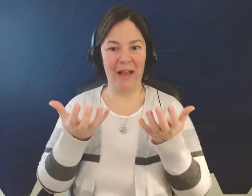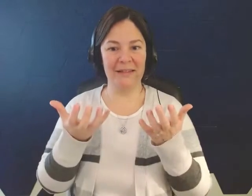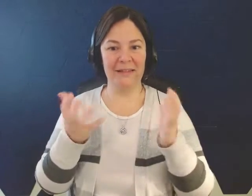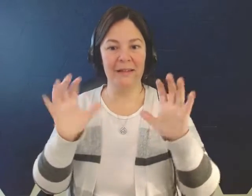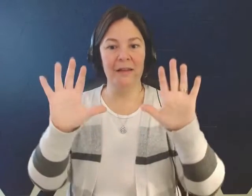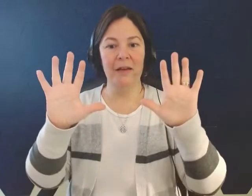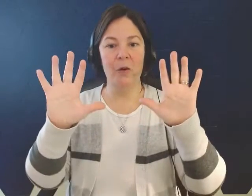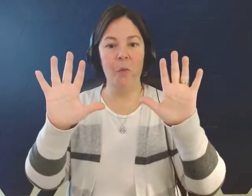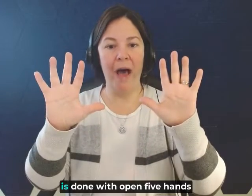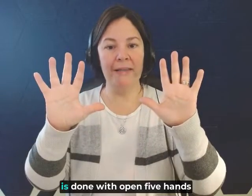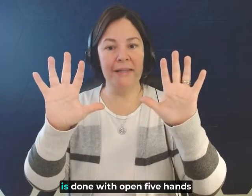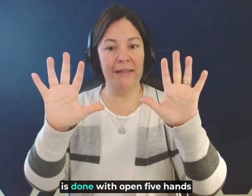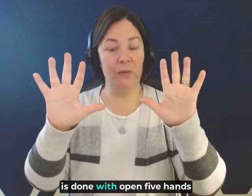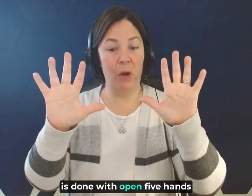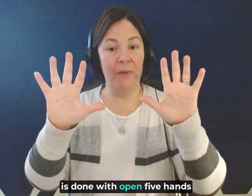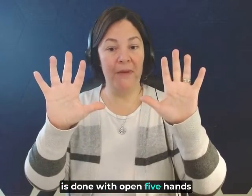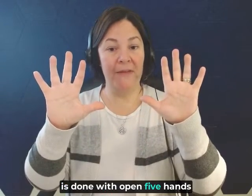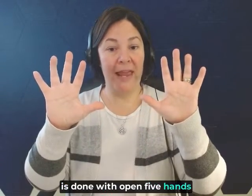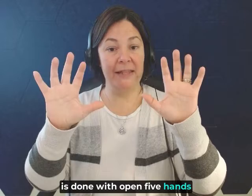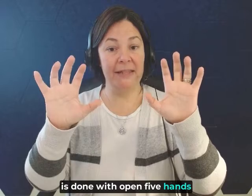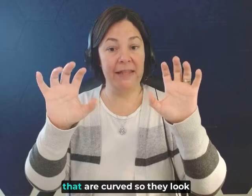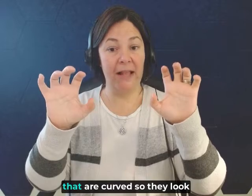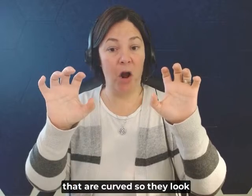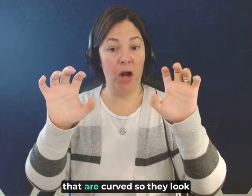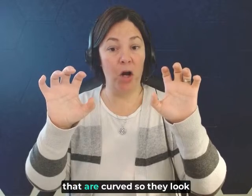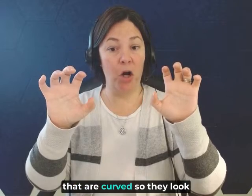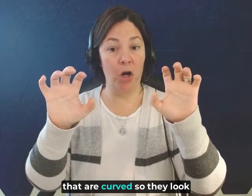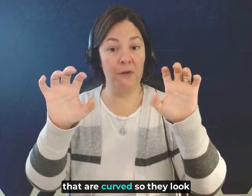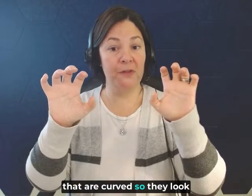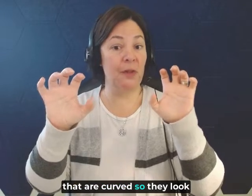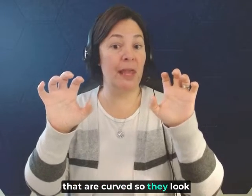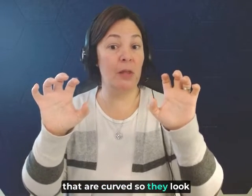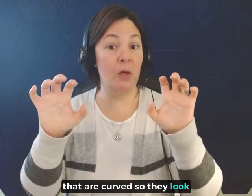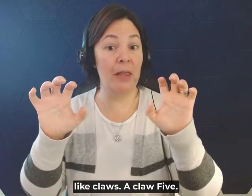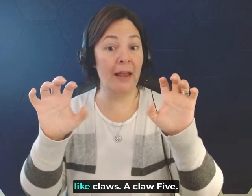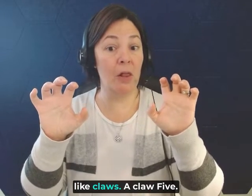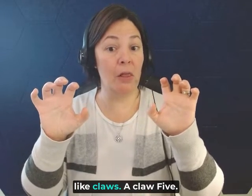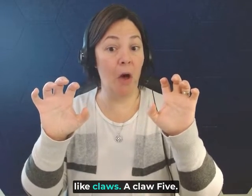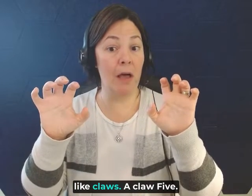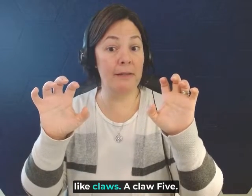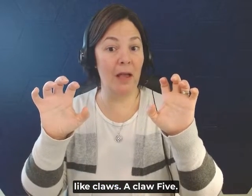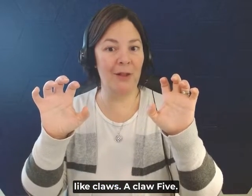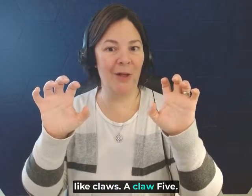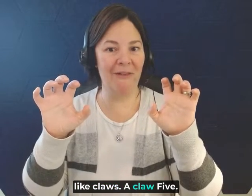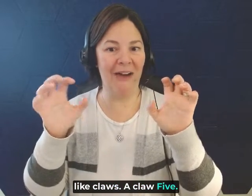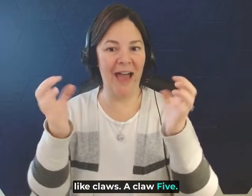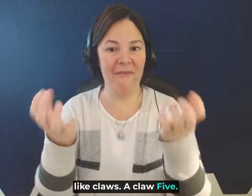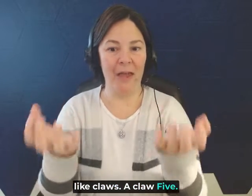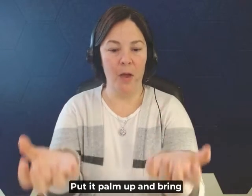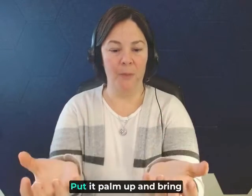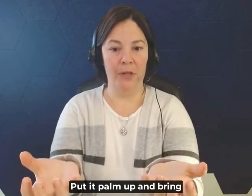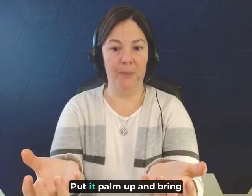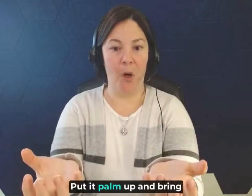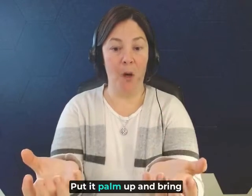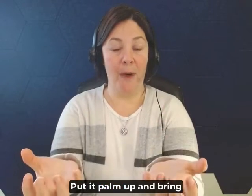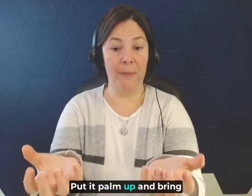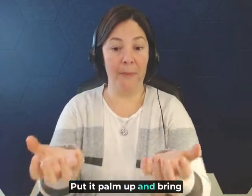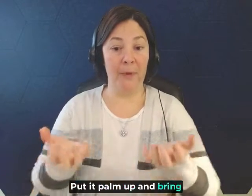Want. Want is done with open five hands that are curved so they look like claws, a claw five. Put it palm up and bring it